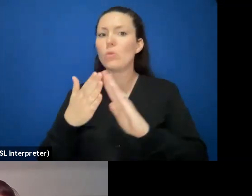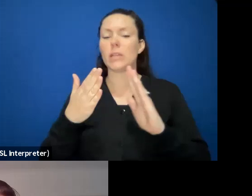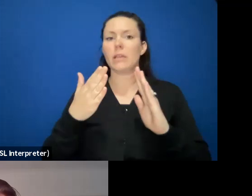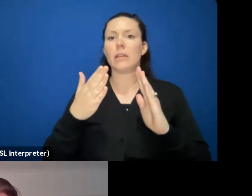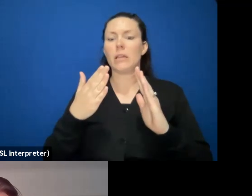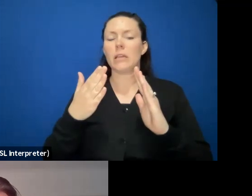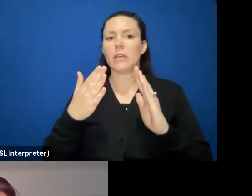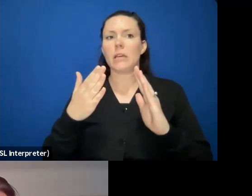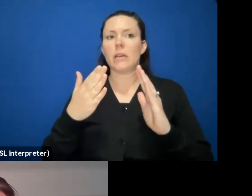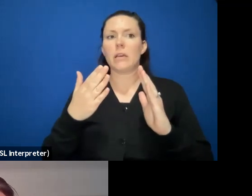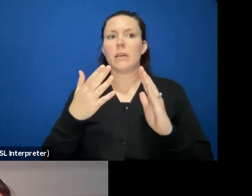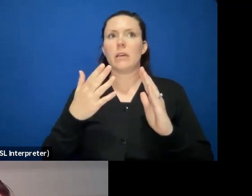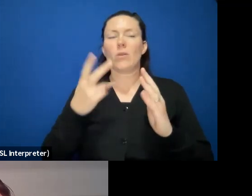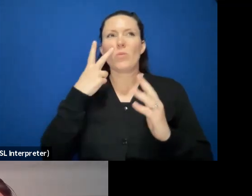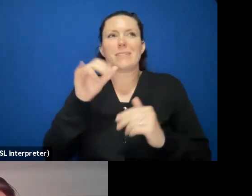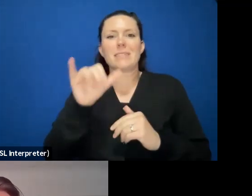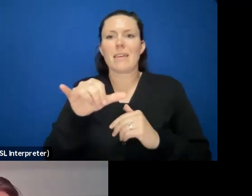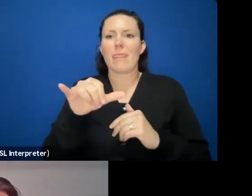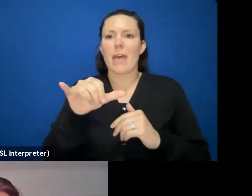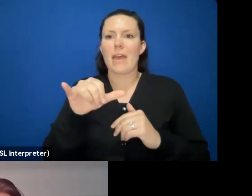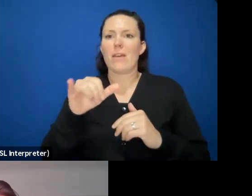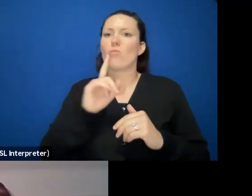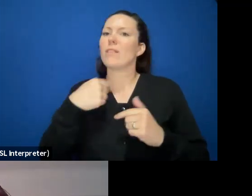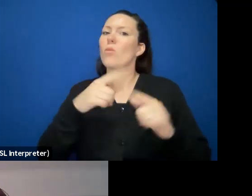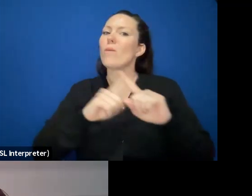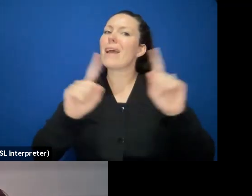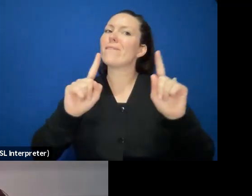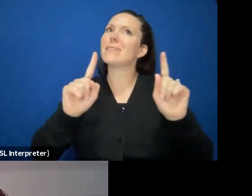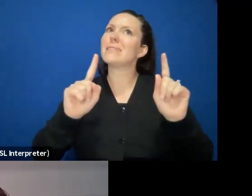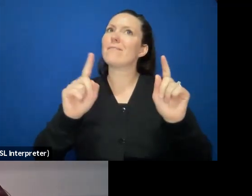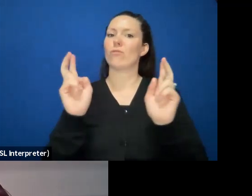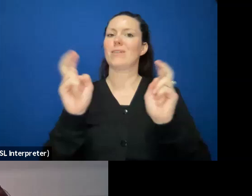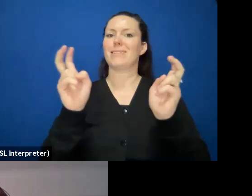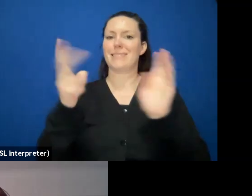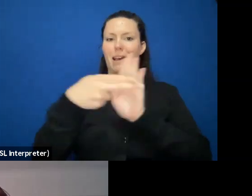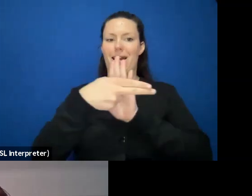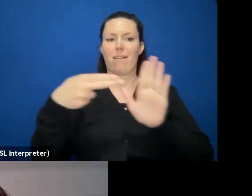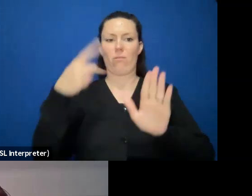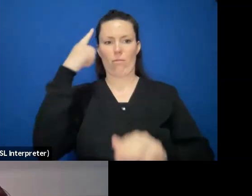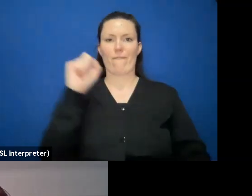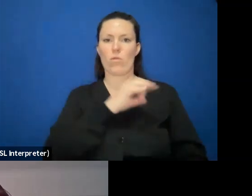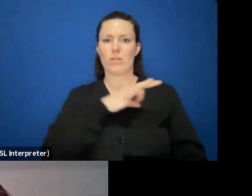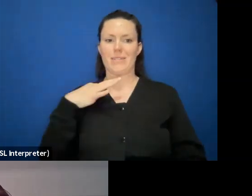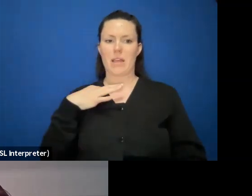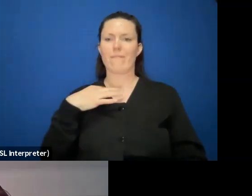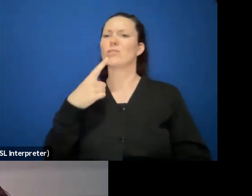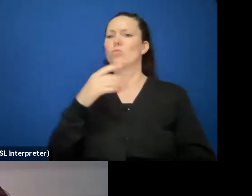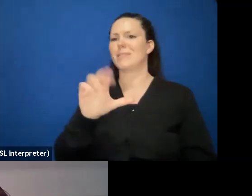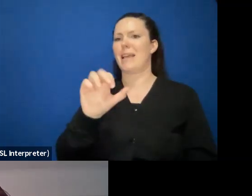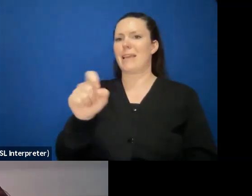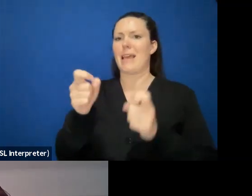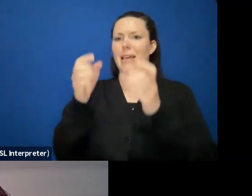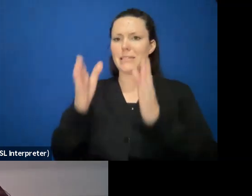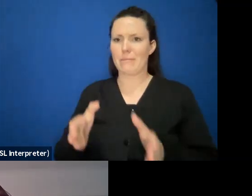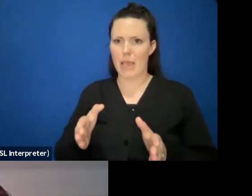County, that if we bring a different title to the staff, calling them case managers or doing